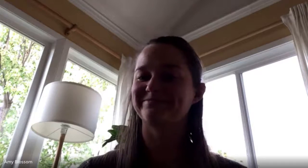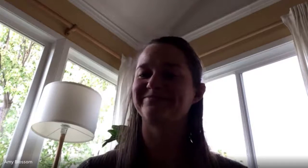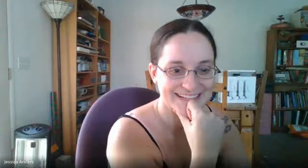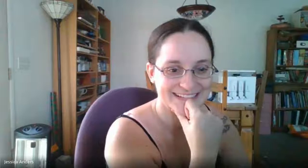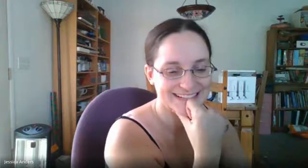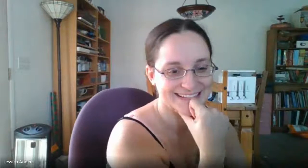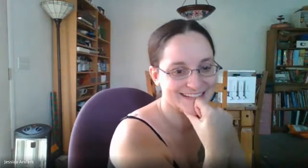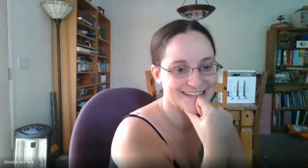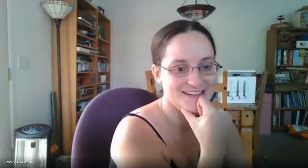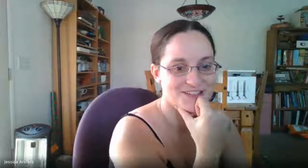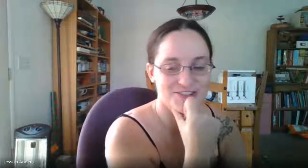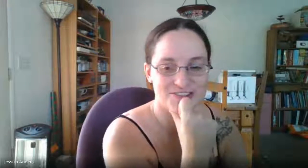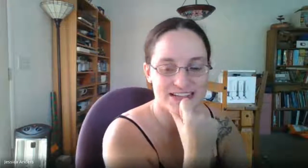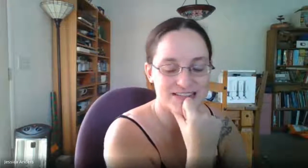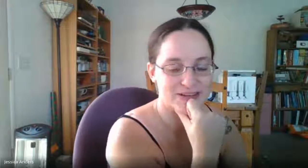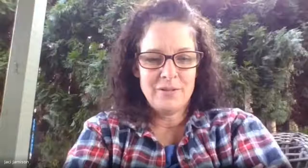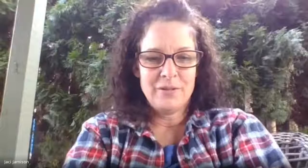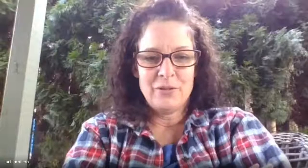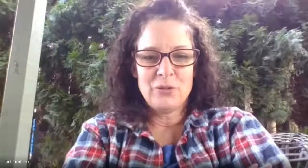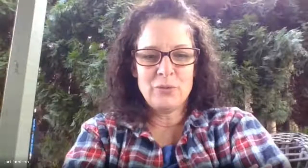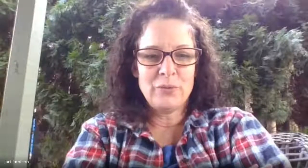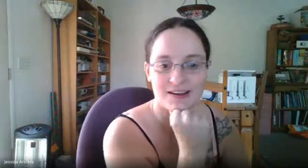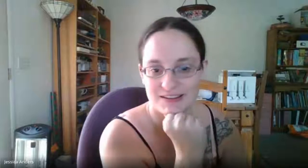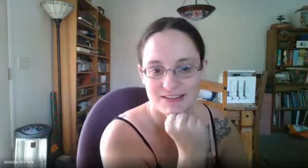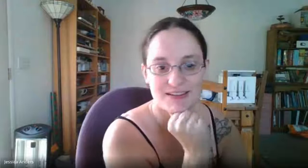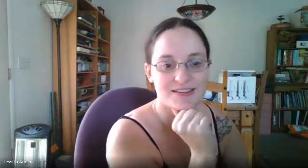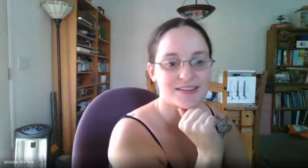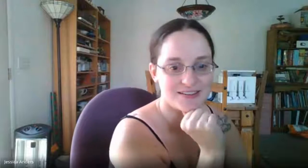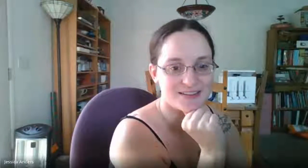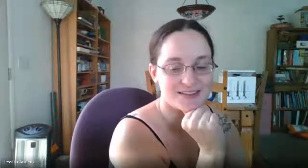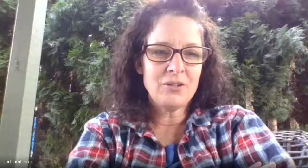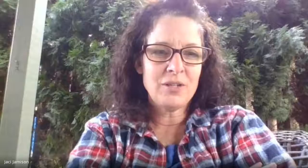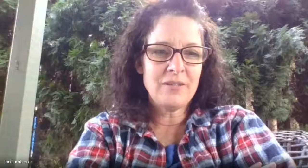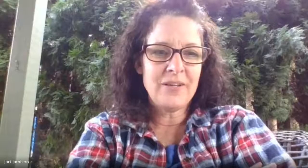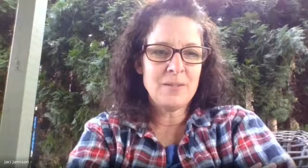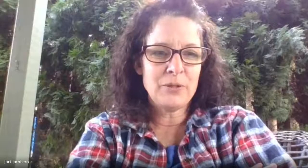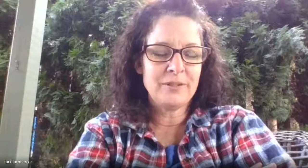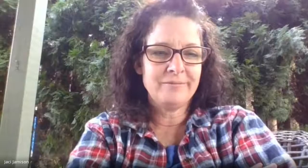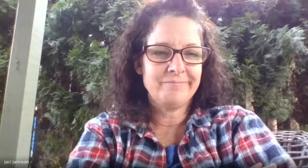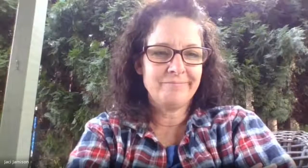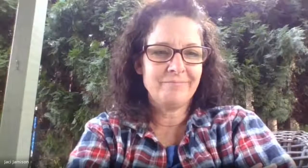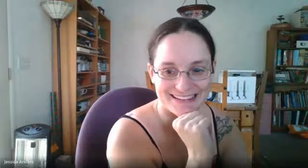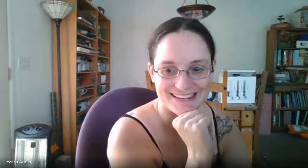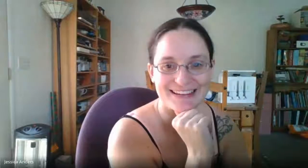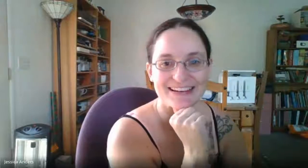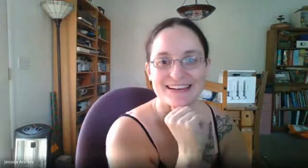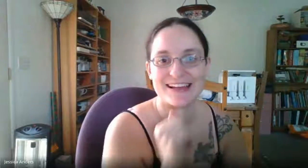Aw. Yeah. Ginger. Nice. So halfway You should all trade Facebook. there. Yeah. Yeah, I'll